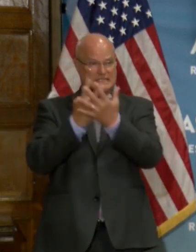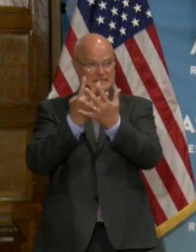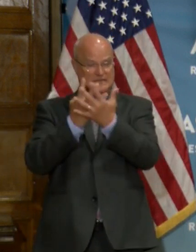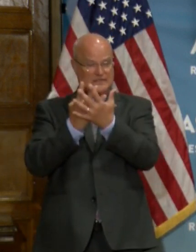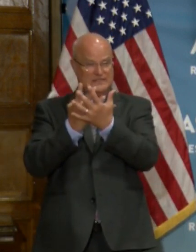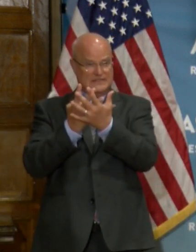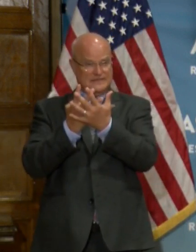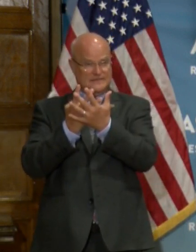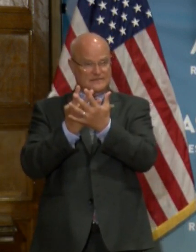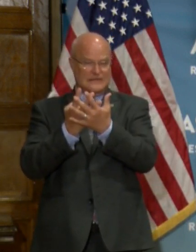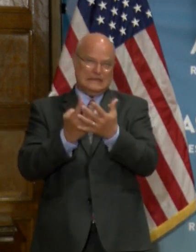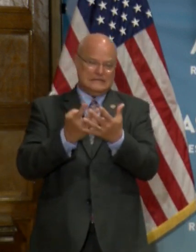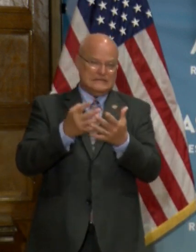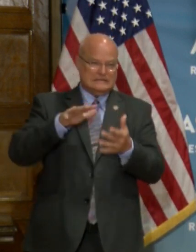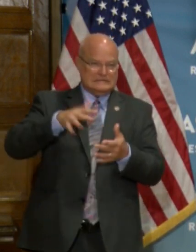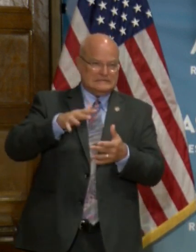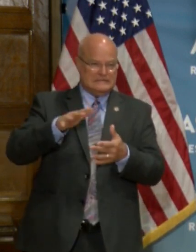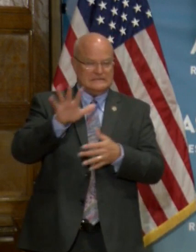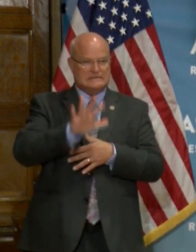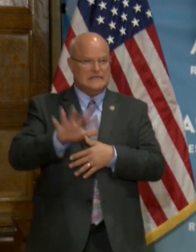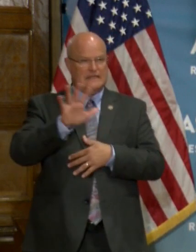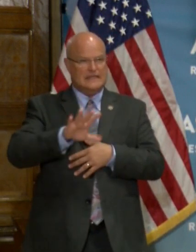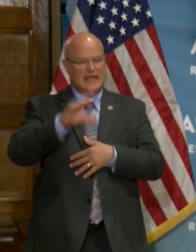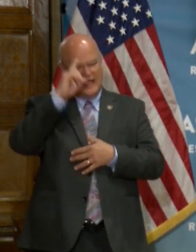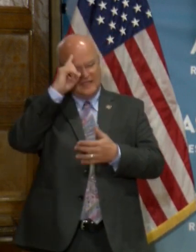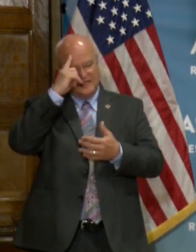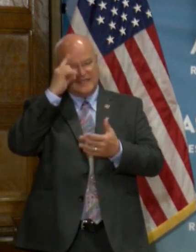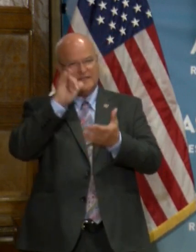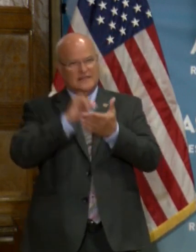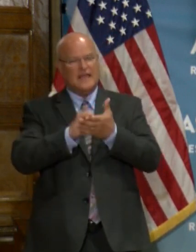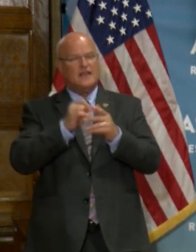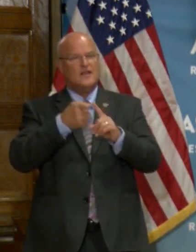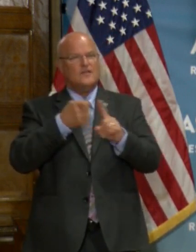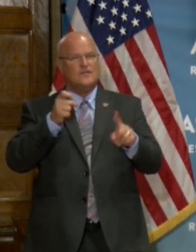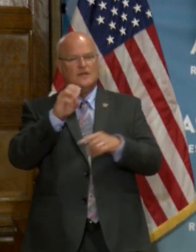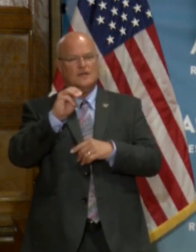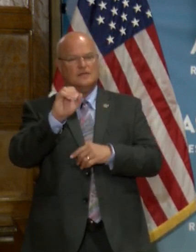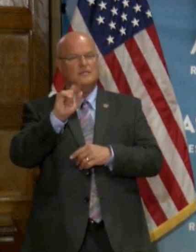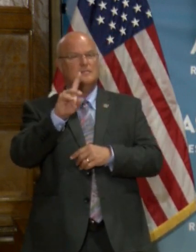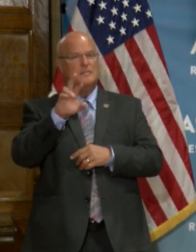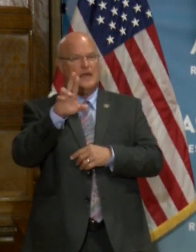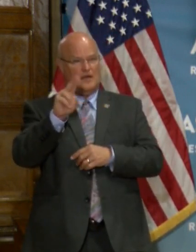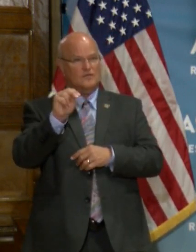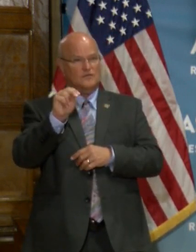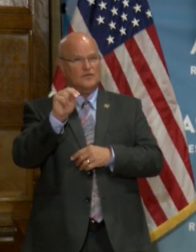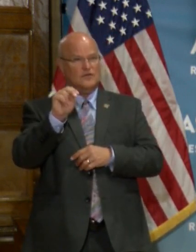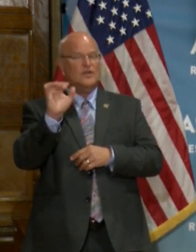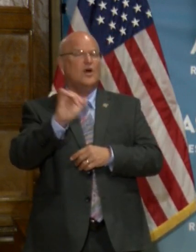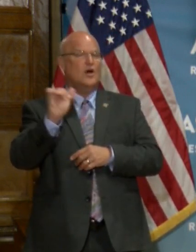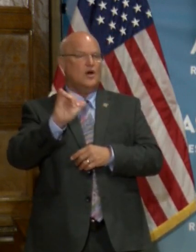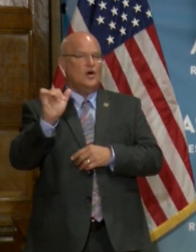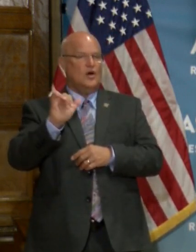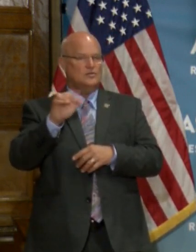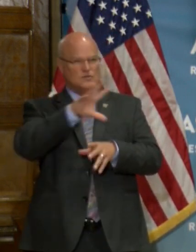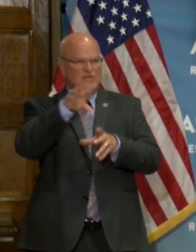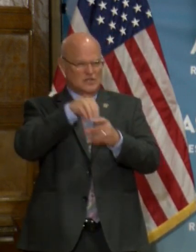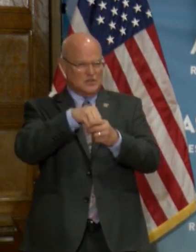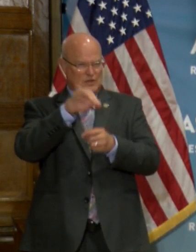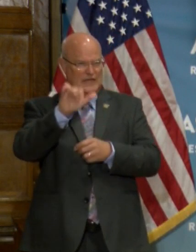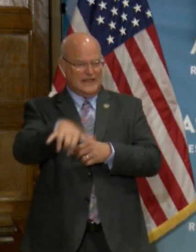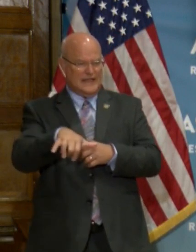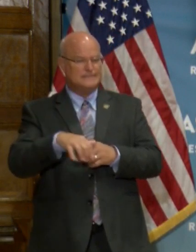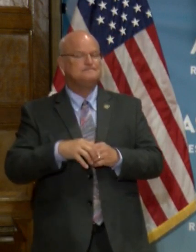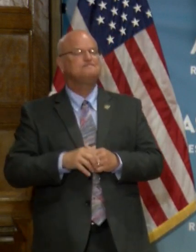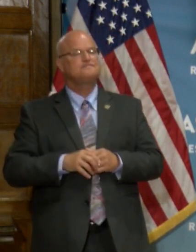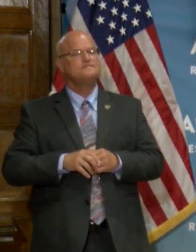correctional facilities. I say at least because I believe those ones from Malvern are also to be included in that.